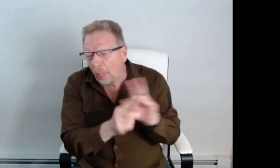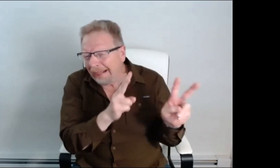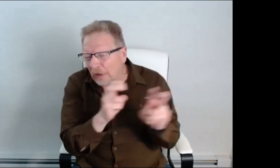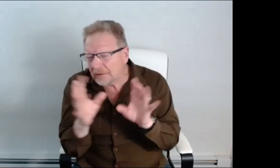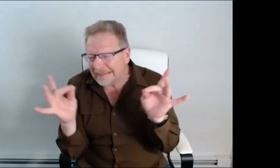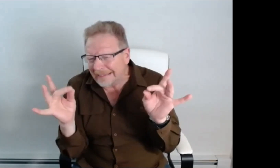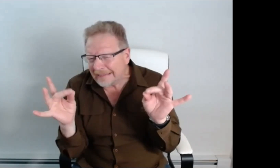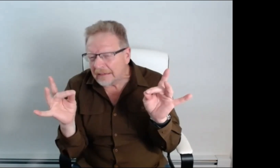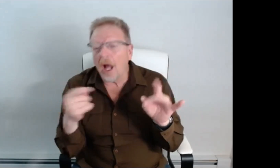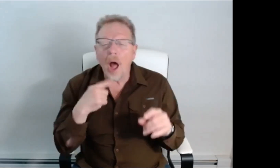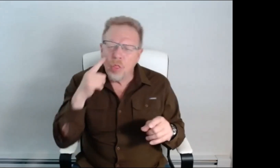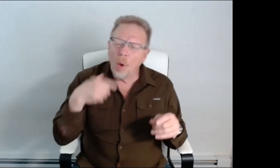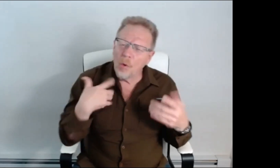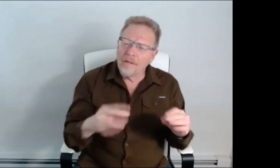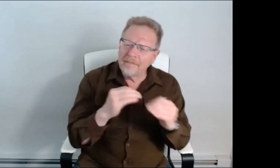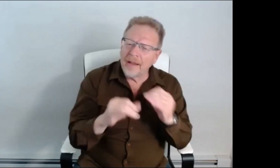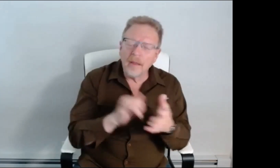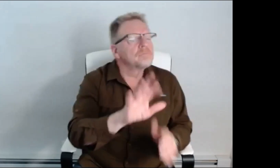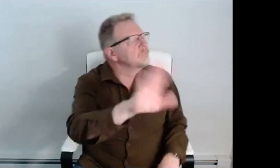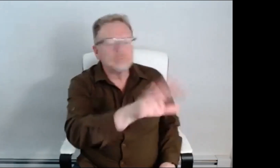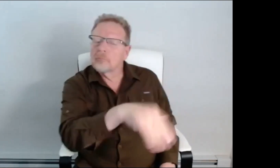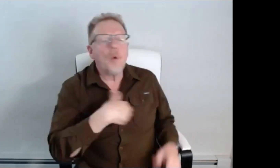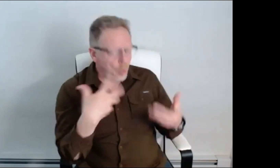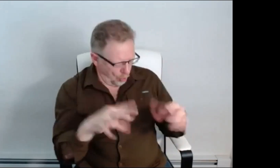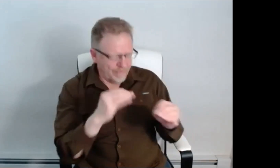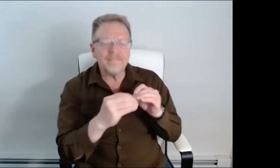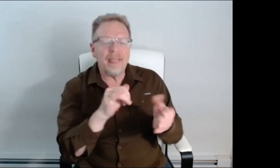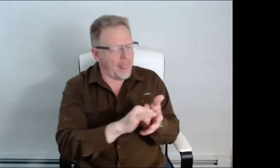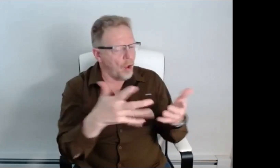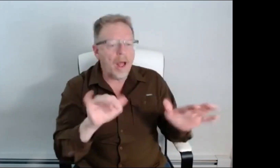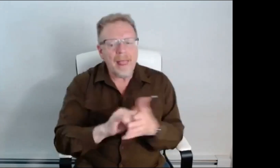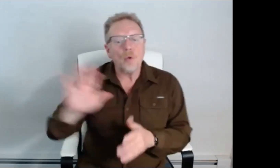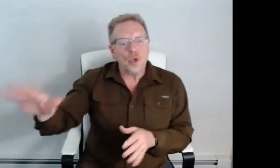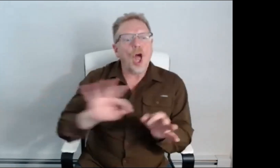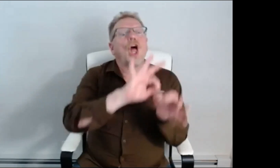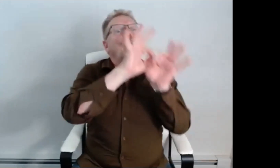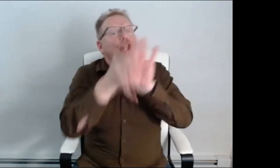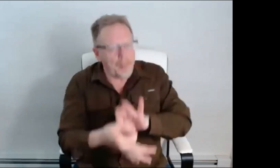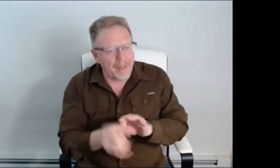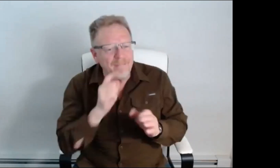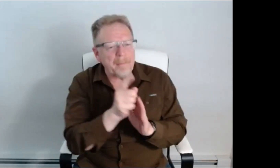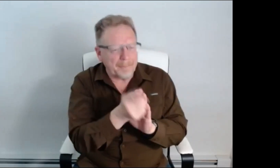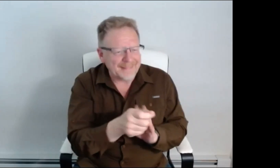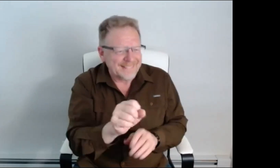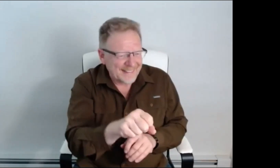thought we fixed that by doing, Yes, we did. Yep, okay, that was her interpretation of the minutes. So, okay. yeah. So,